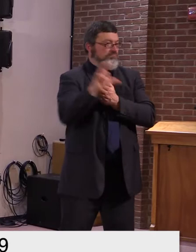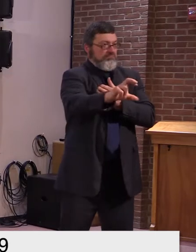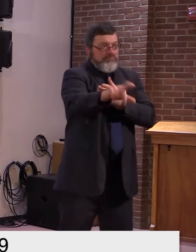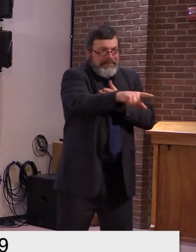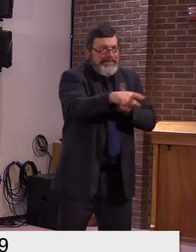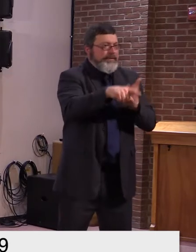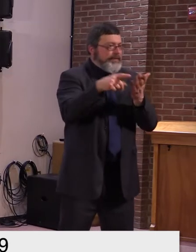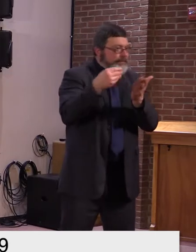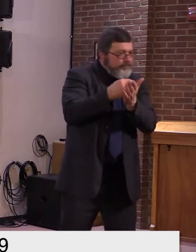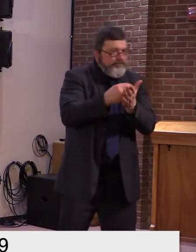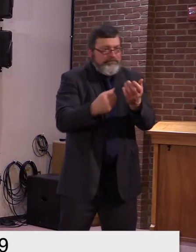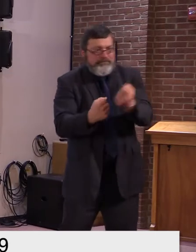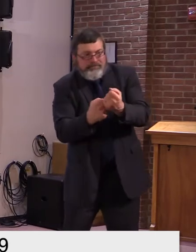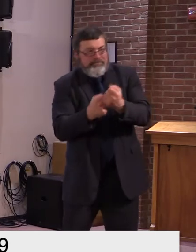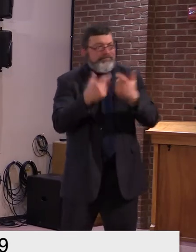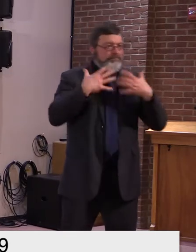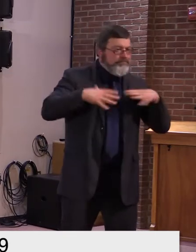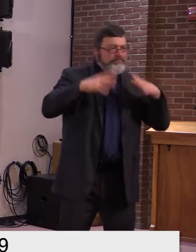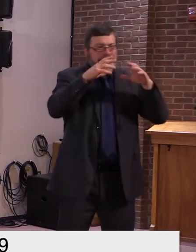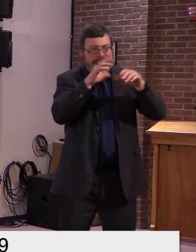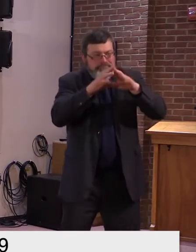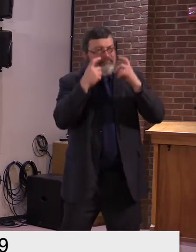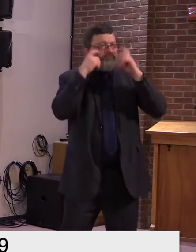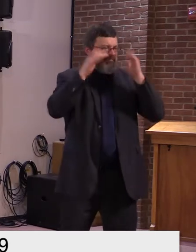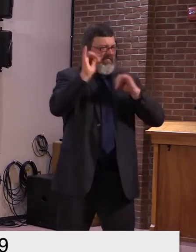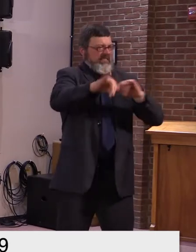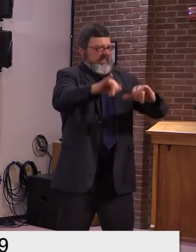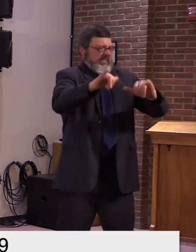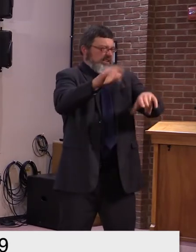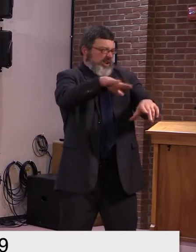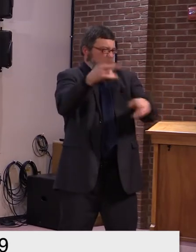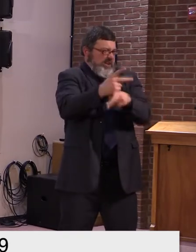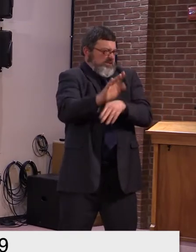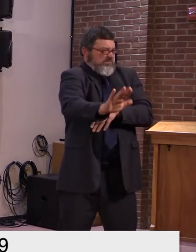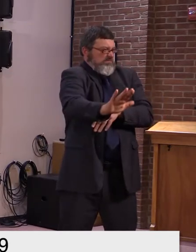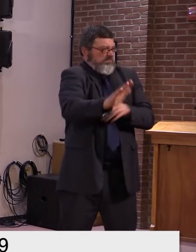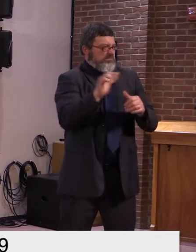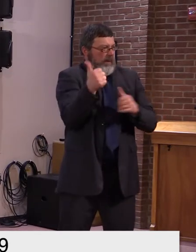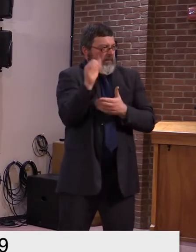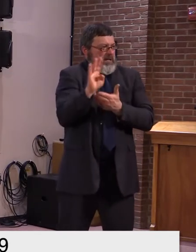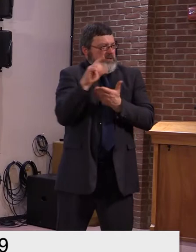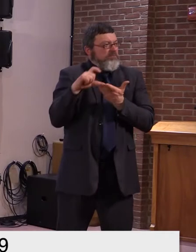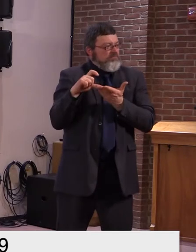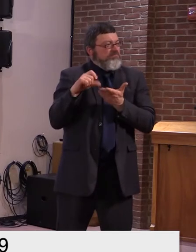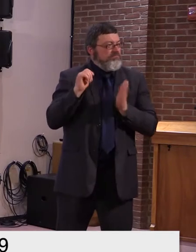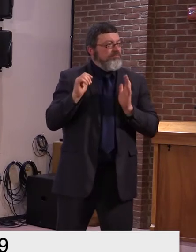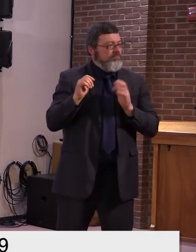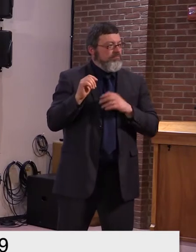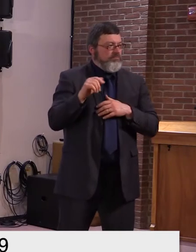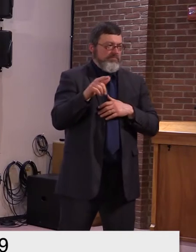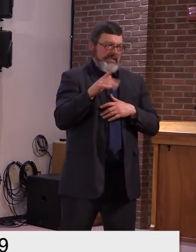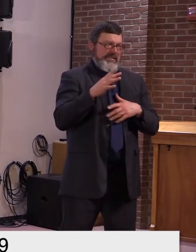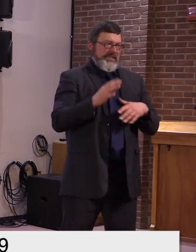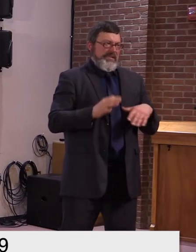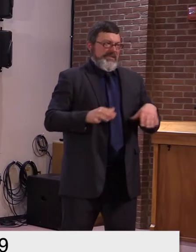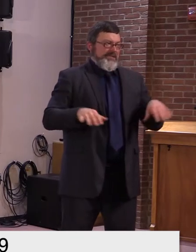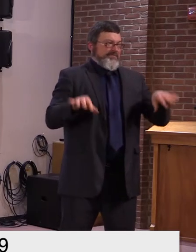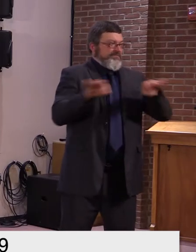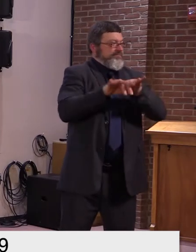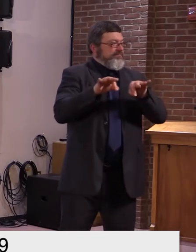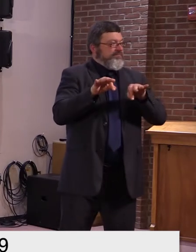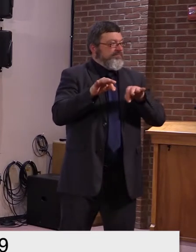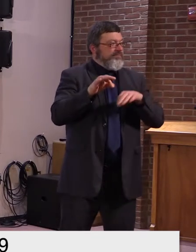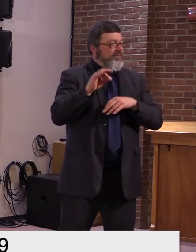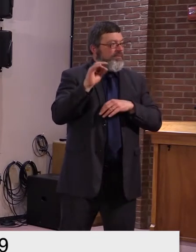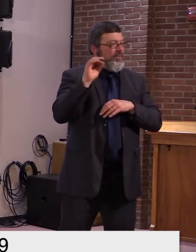that's been really important here in Vermont, but all around the country, is broadband. The whole debate in Washington about broadband